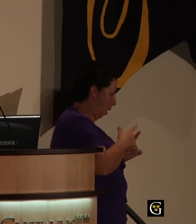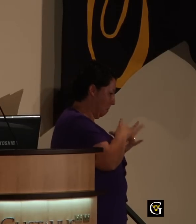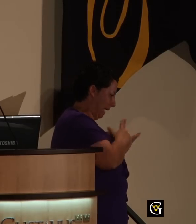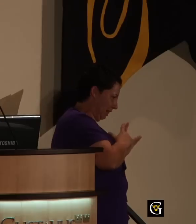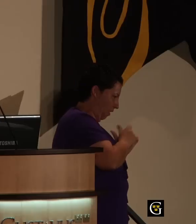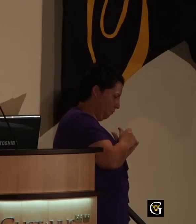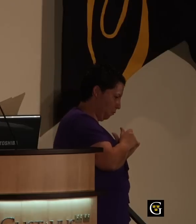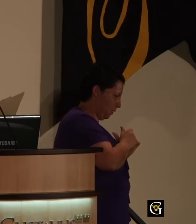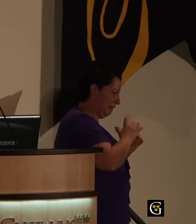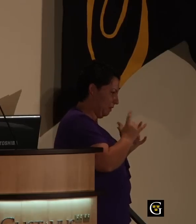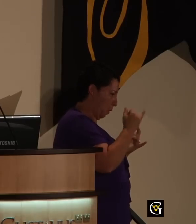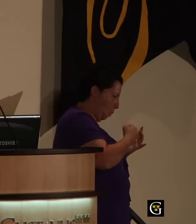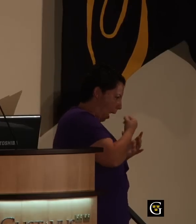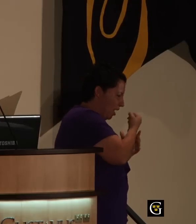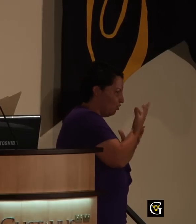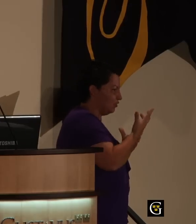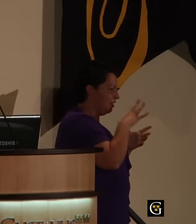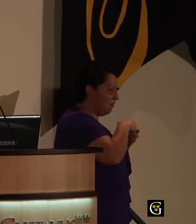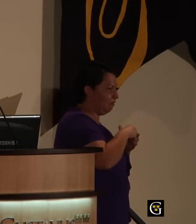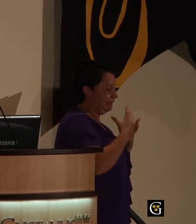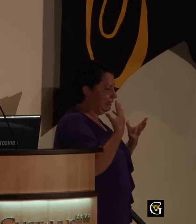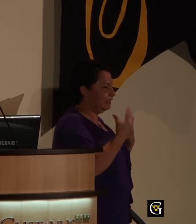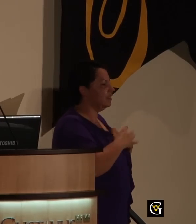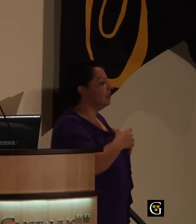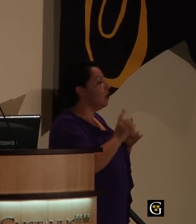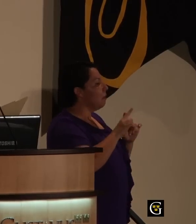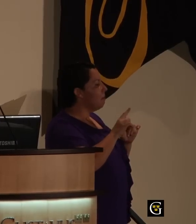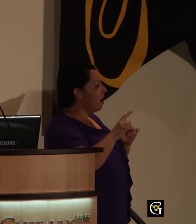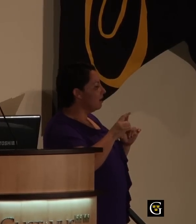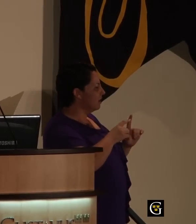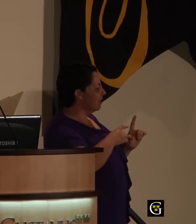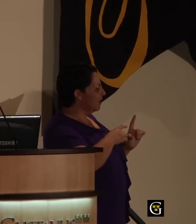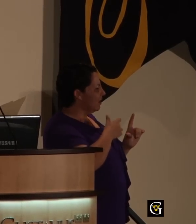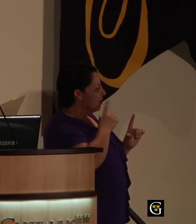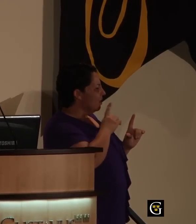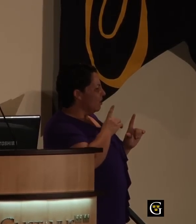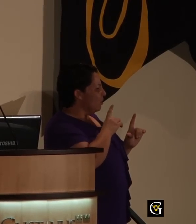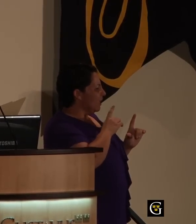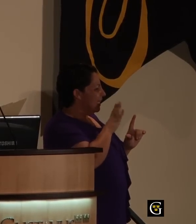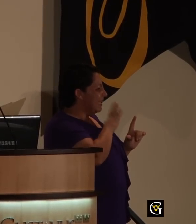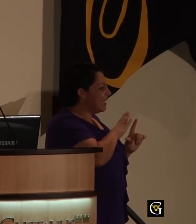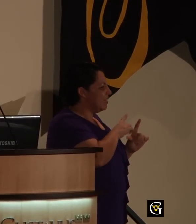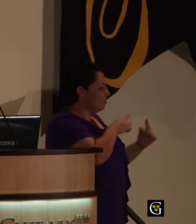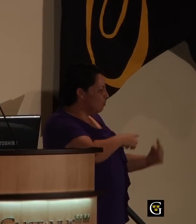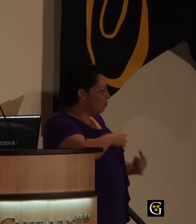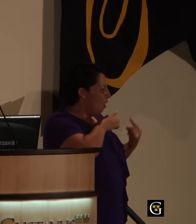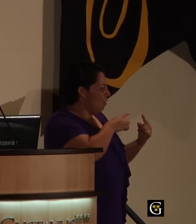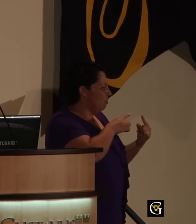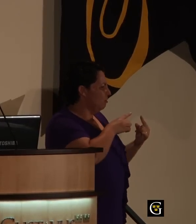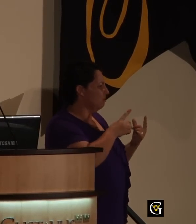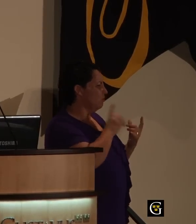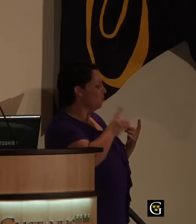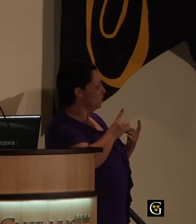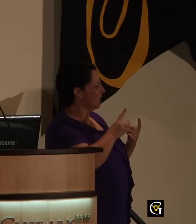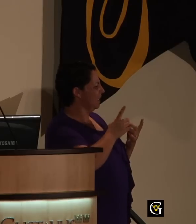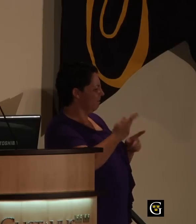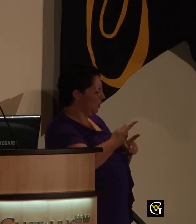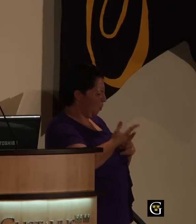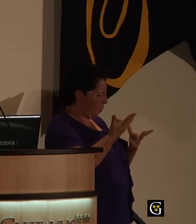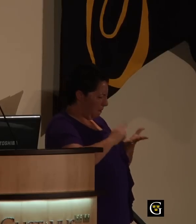was how we were all stirred and awakened by Mike's struggles to define what it means to be